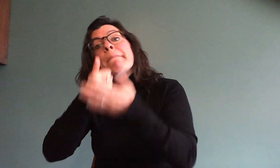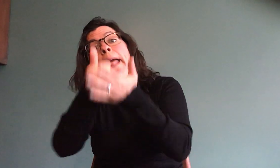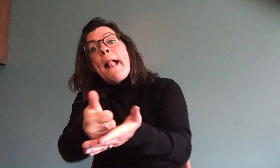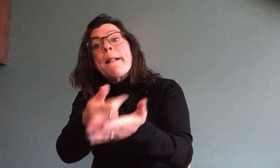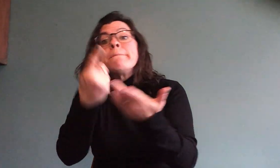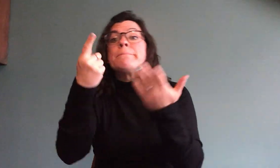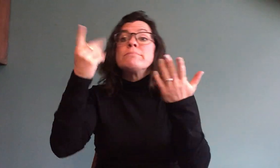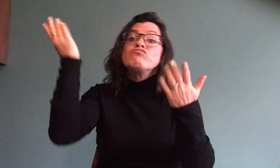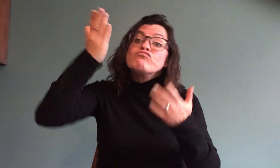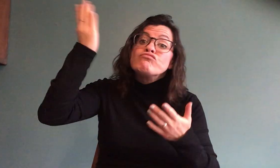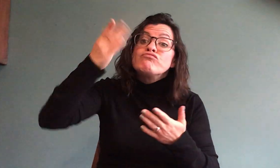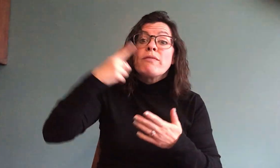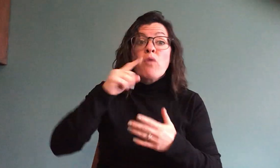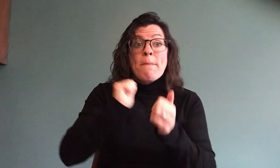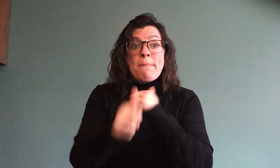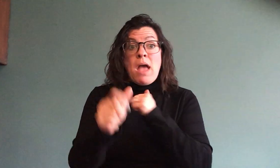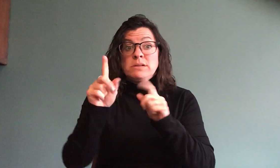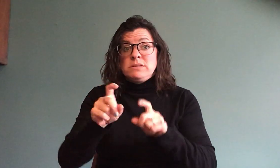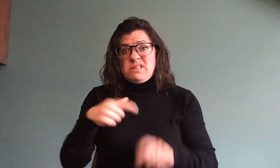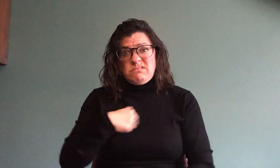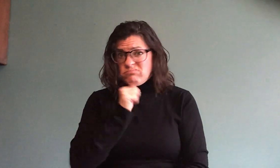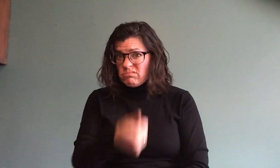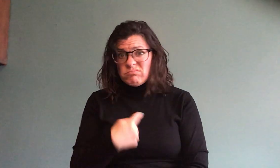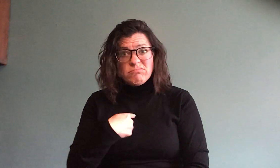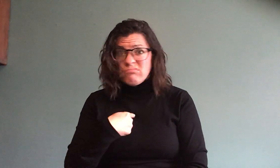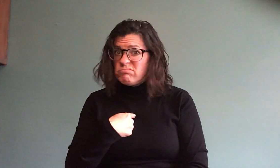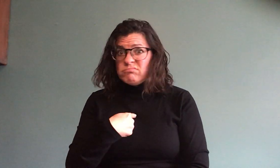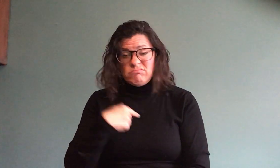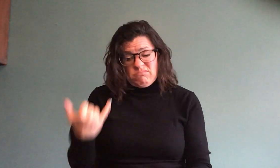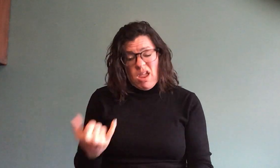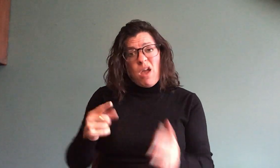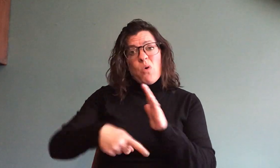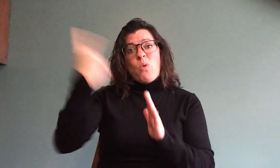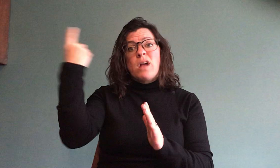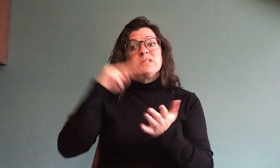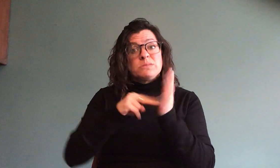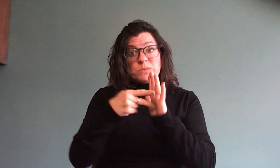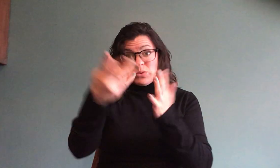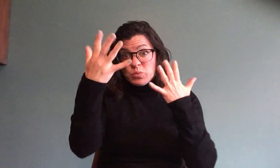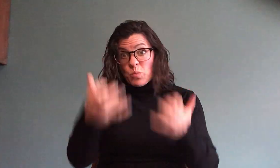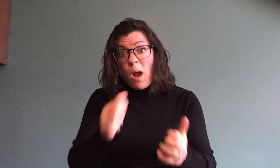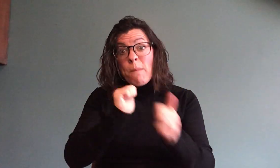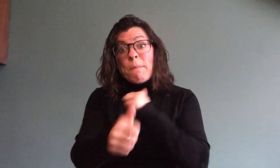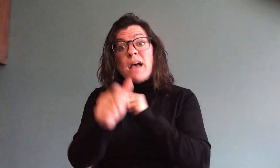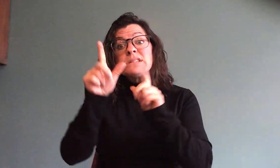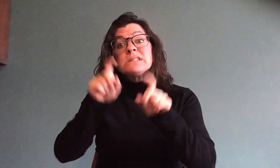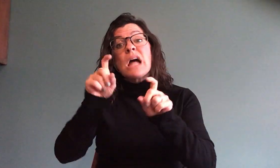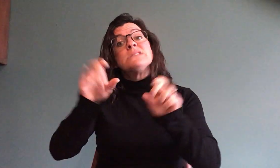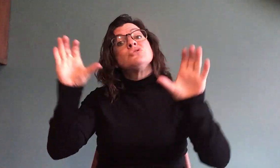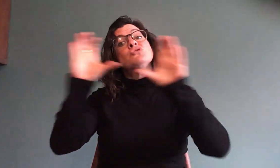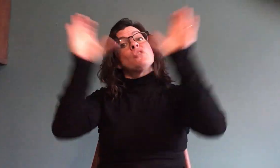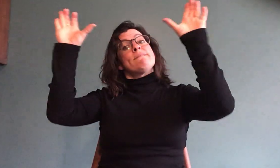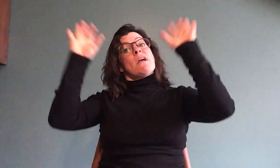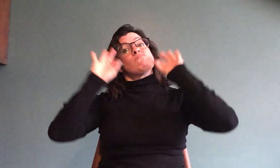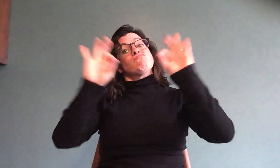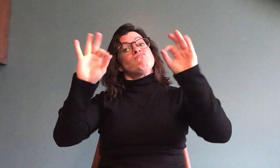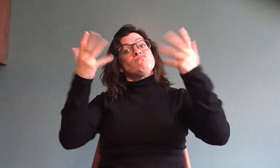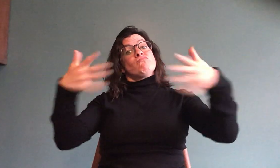attention. All right? This has levelers. This has feet, and these feet can be level. So when you put this on the ground, if